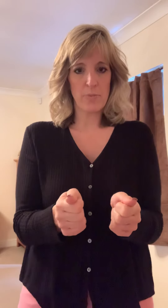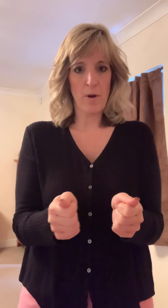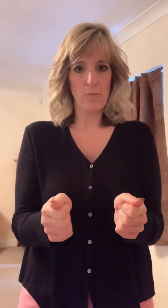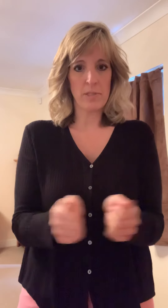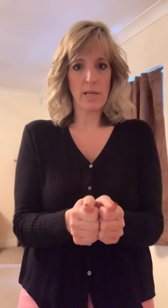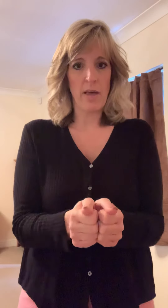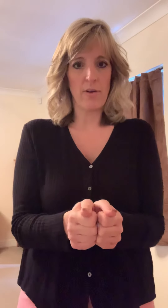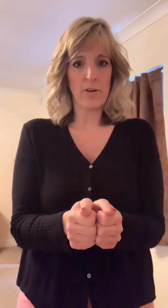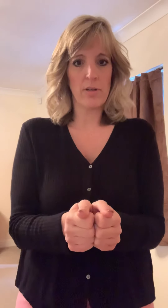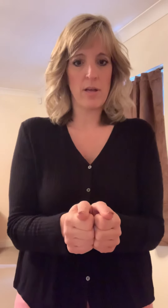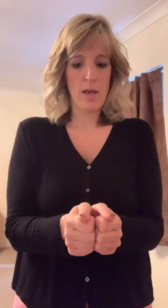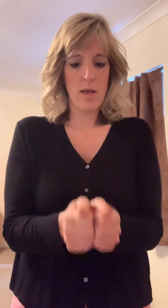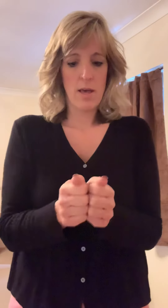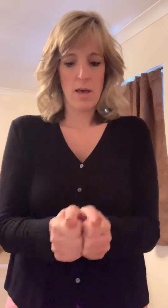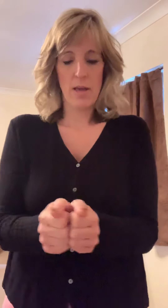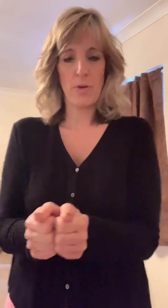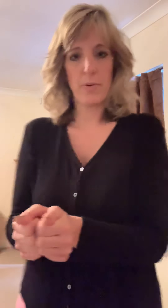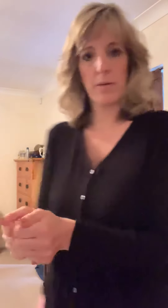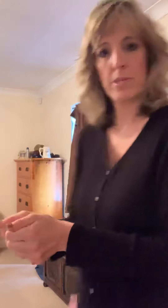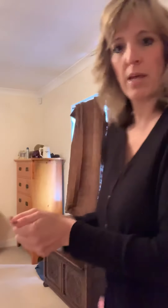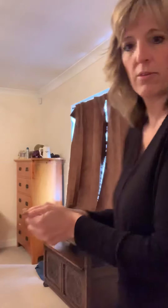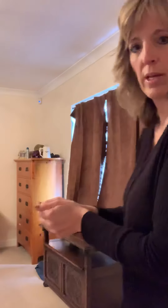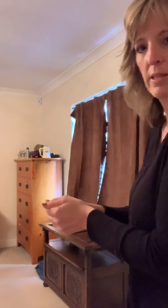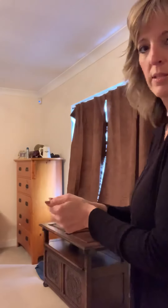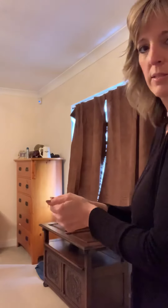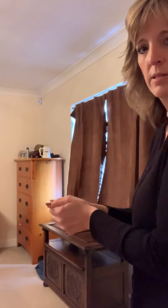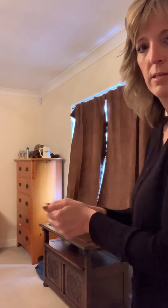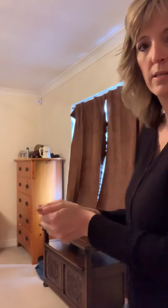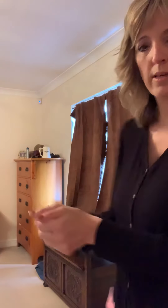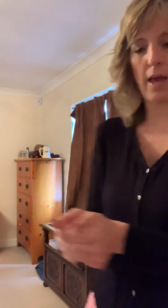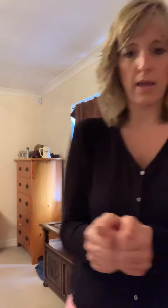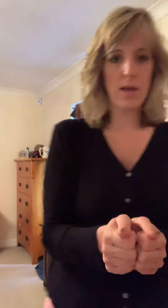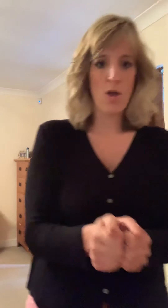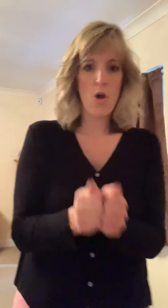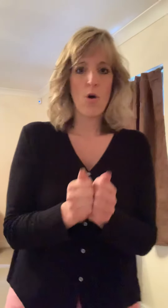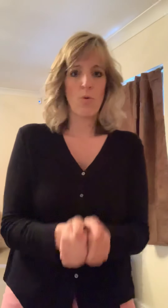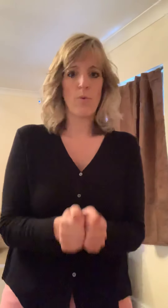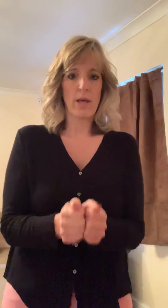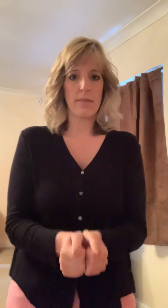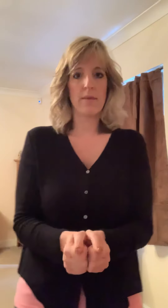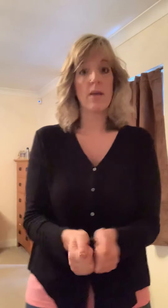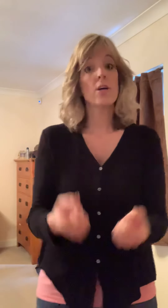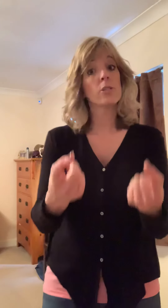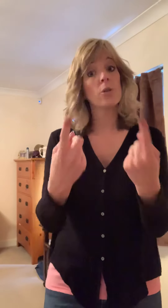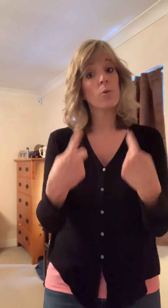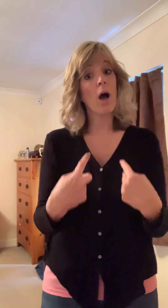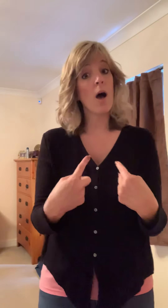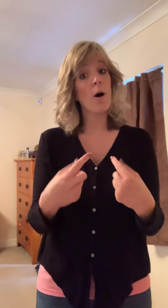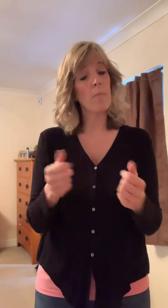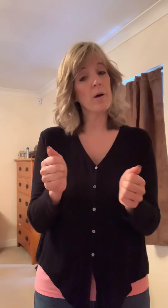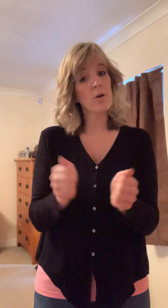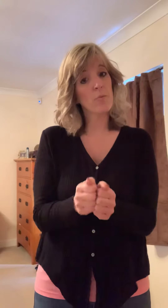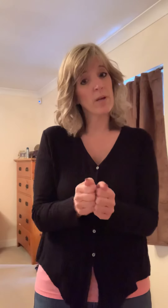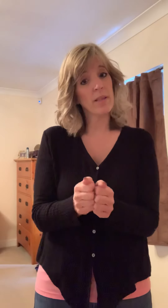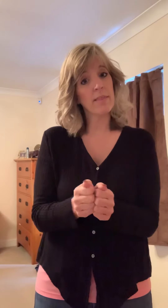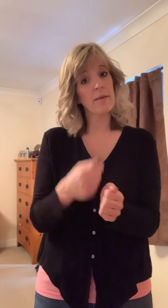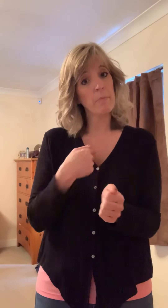palms together, and you put them together like this, okay? With. So come with